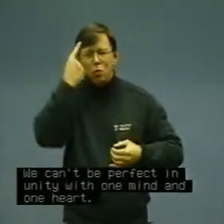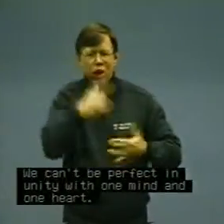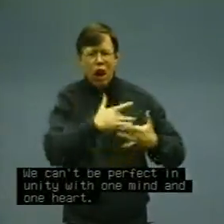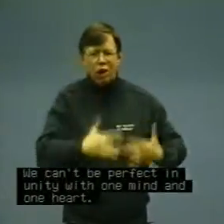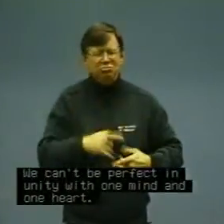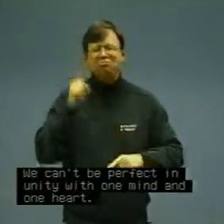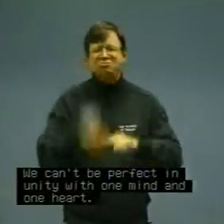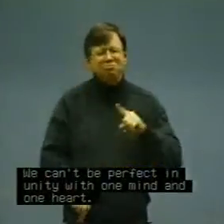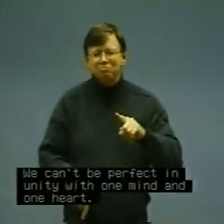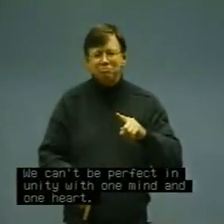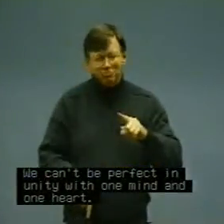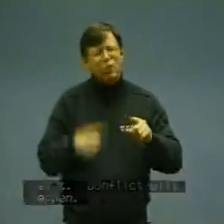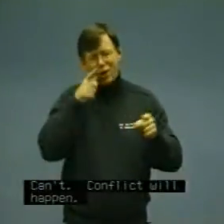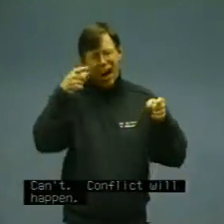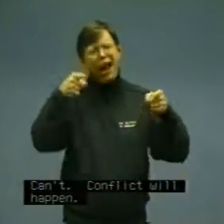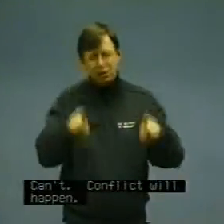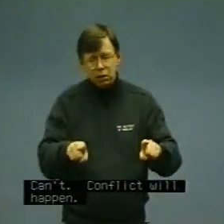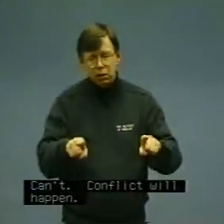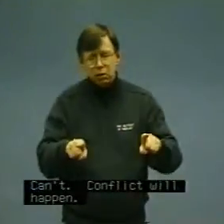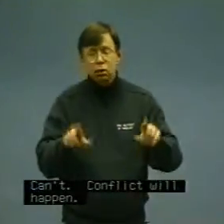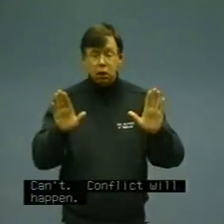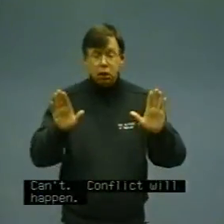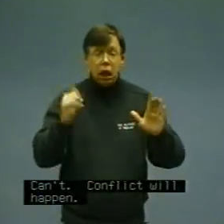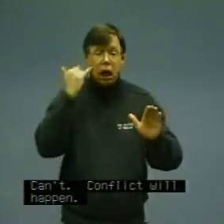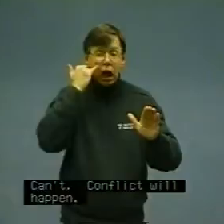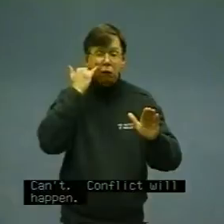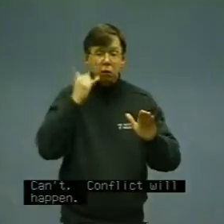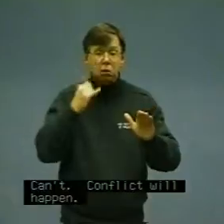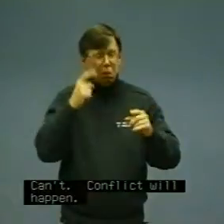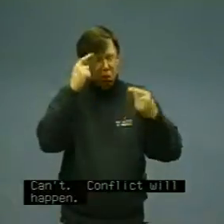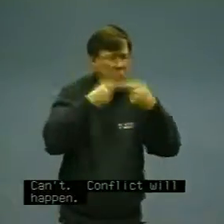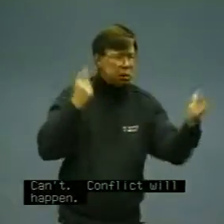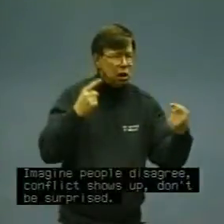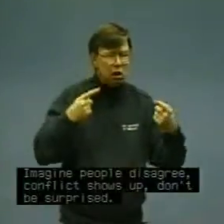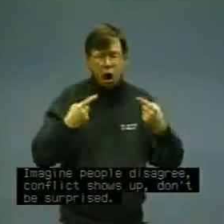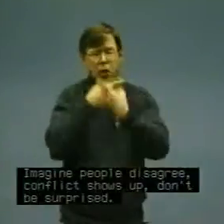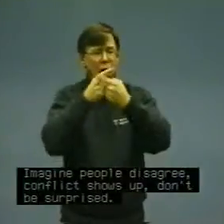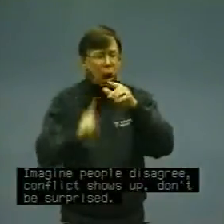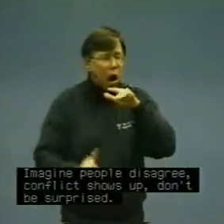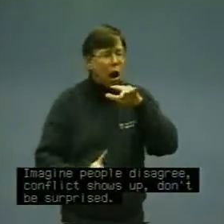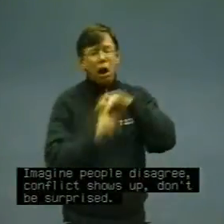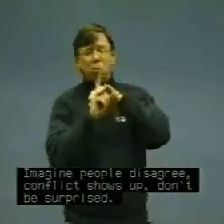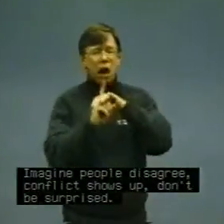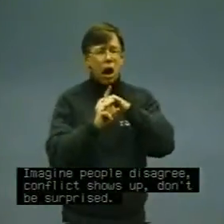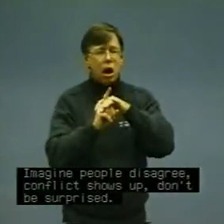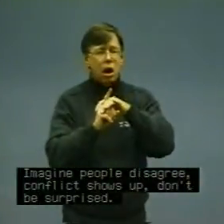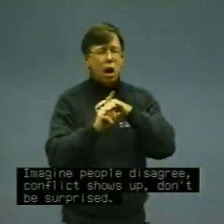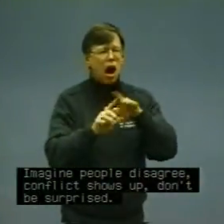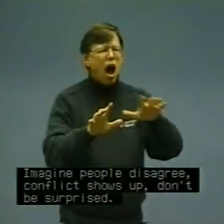We can't be perfect in unity with one mind and one heart. Can't. Conflict will happen. Imagine